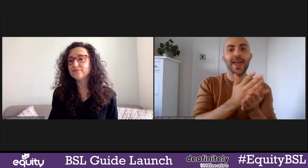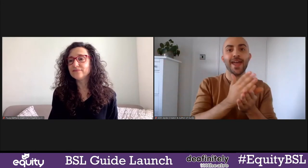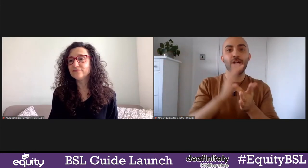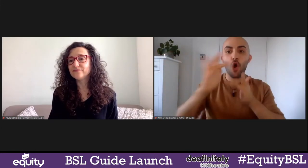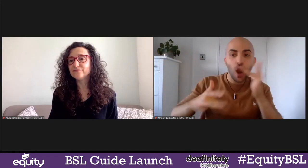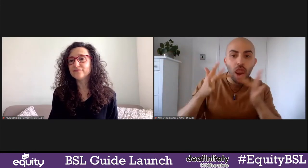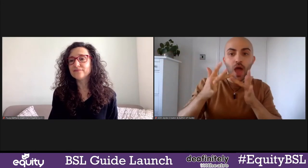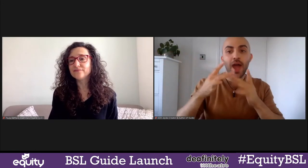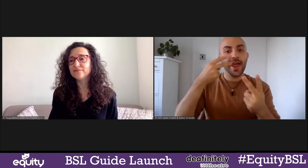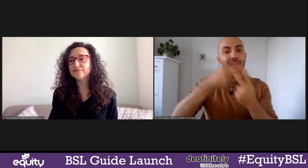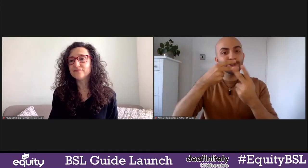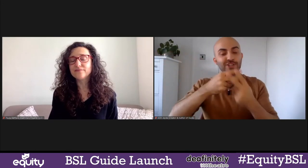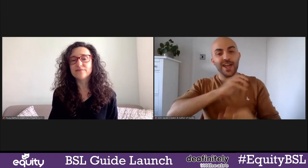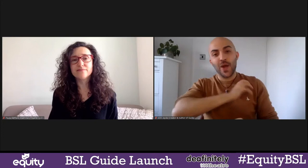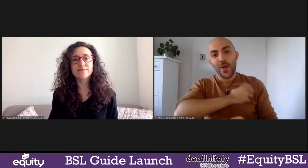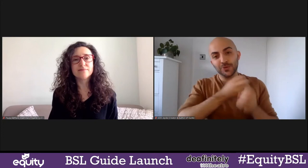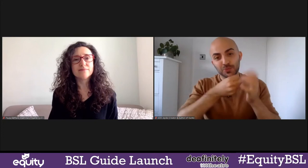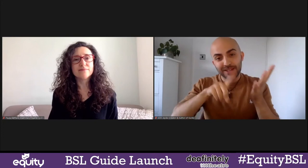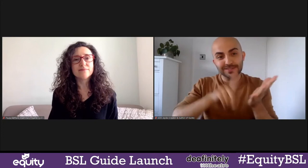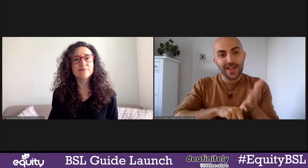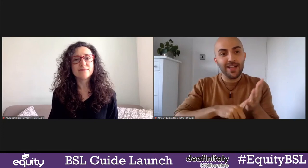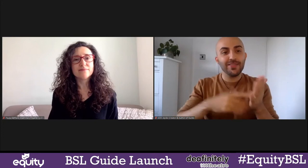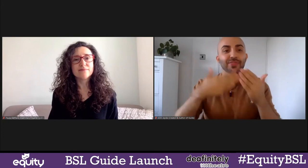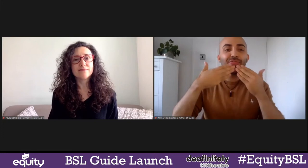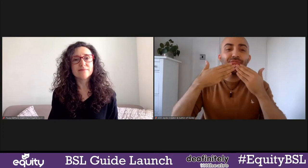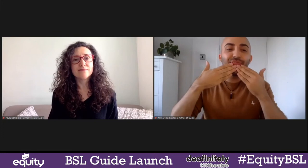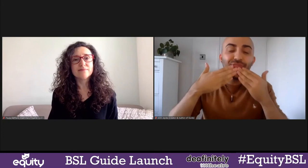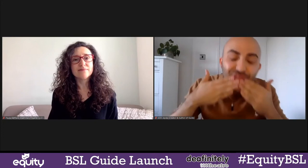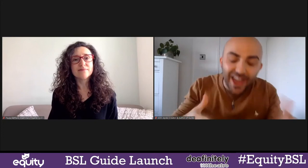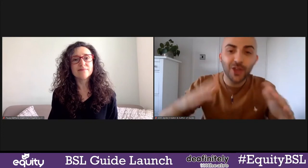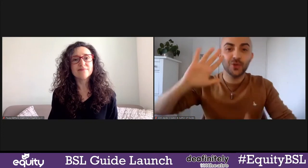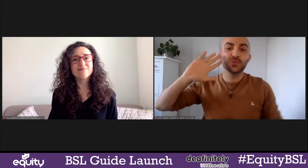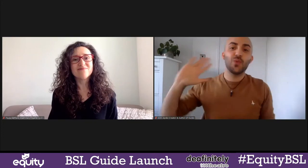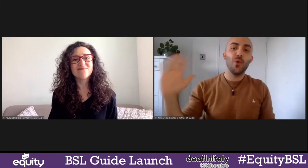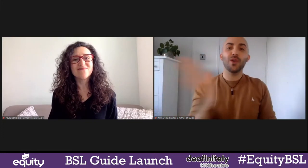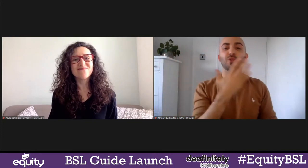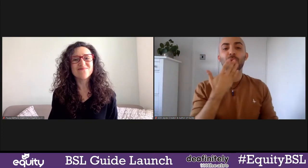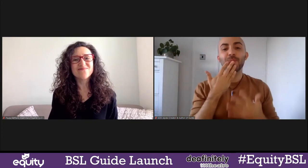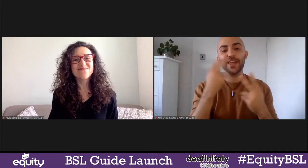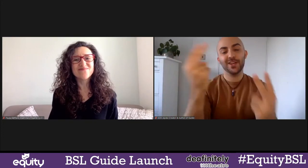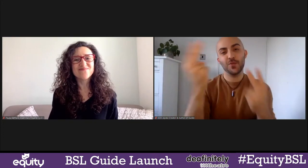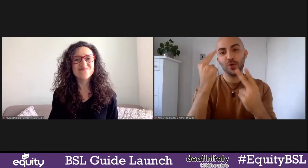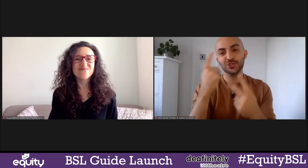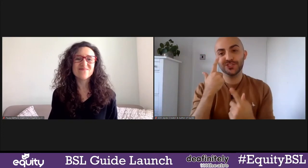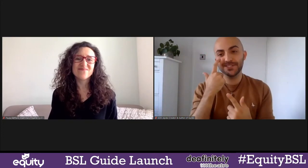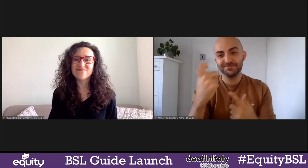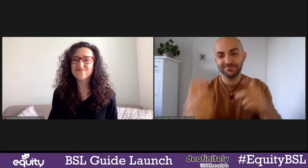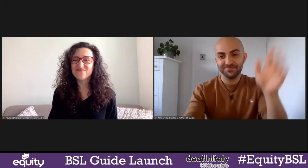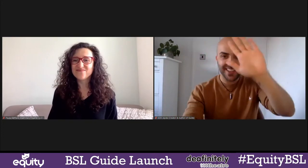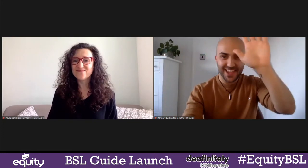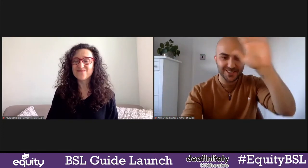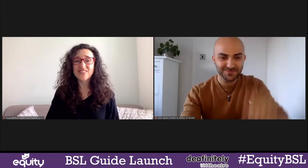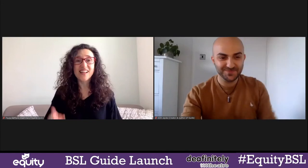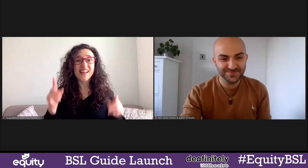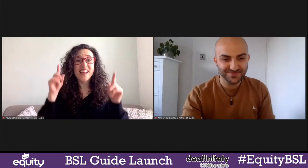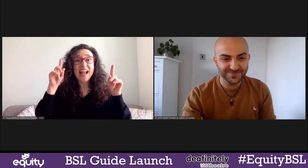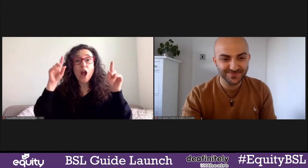This has been recorded today, so please share this via the hashtag #EquityBSL. Thank you everybody